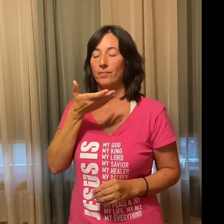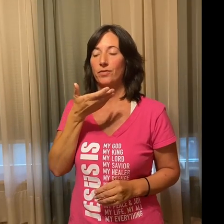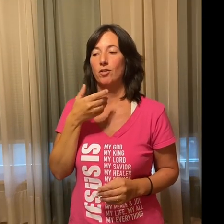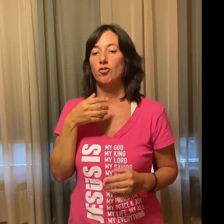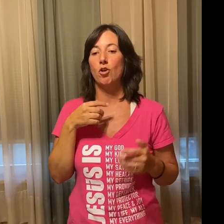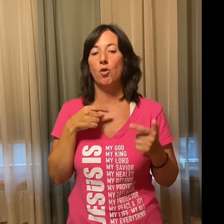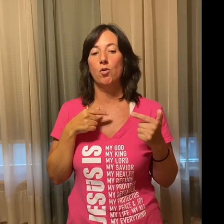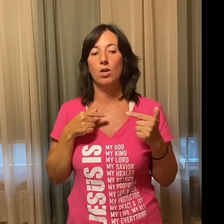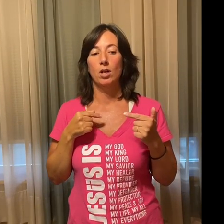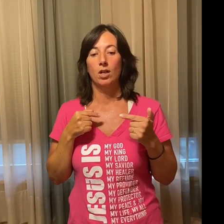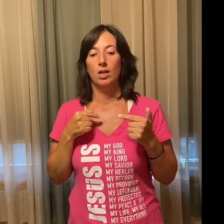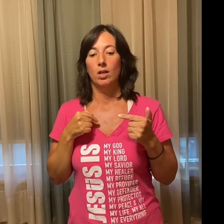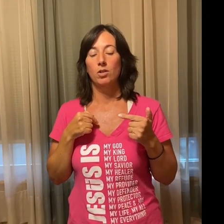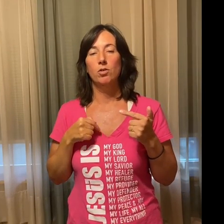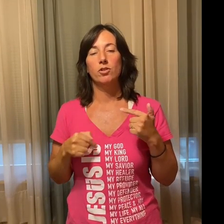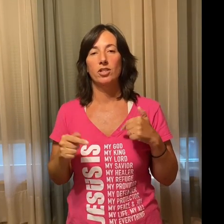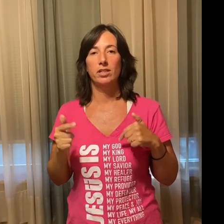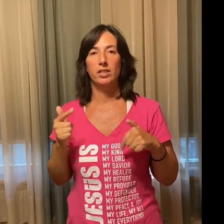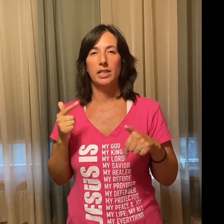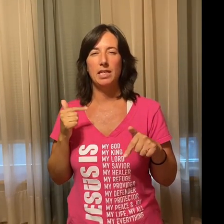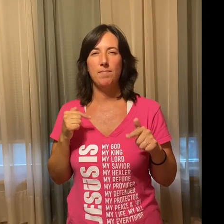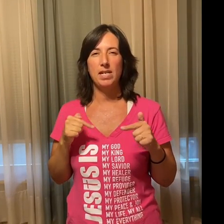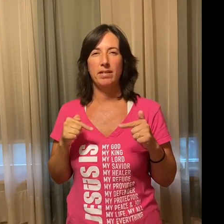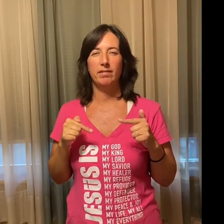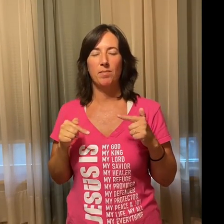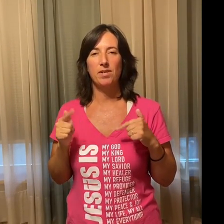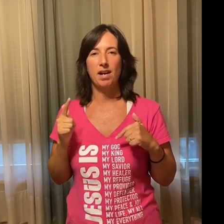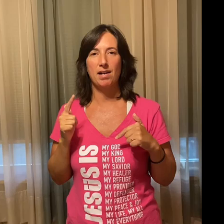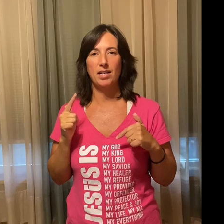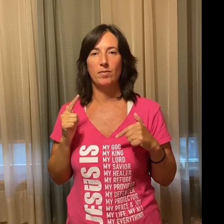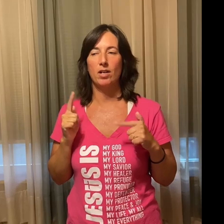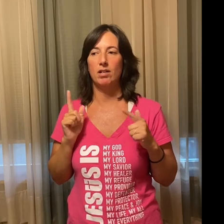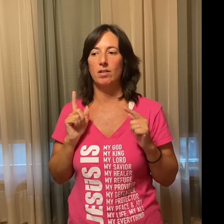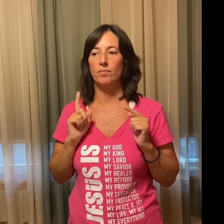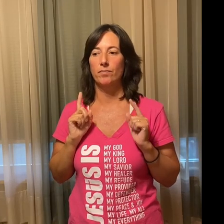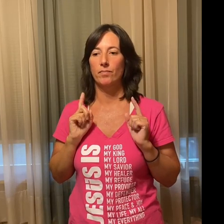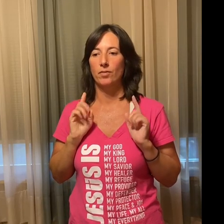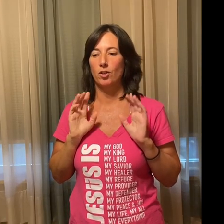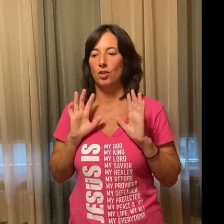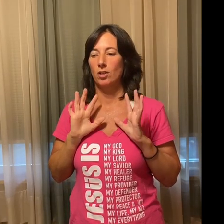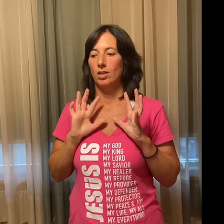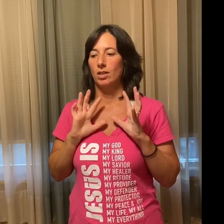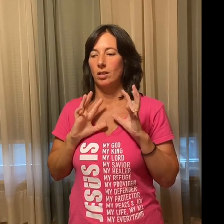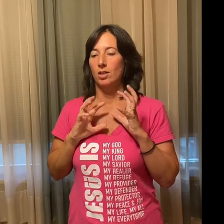Grace. So you'll see me sometimes